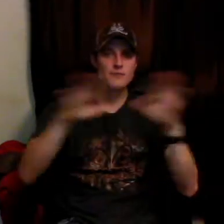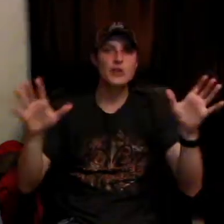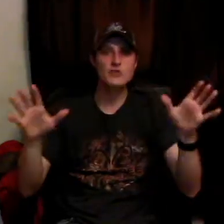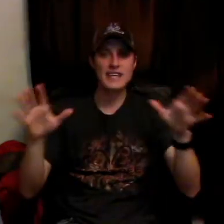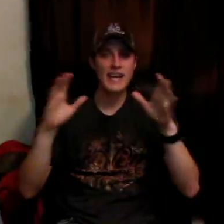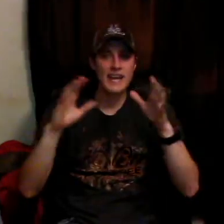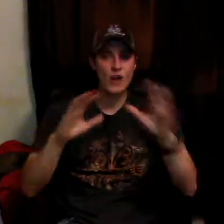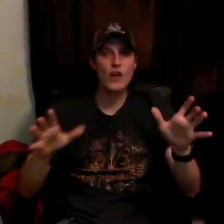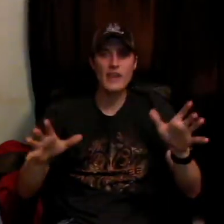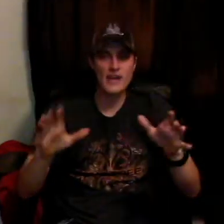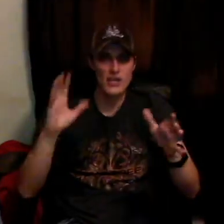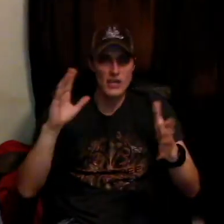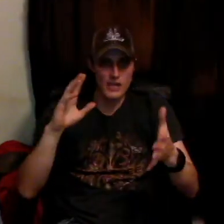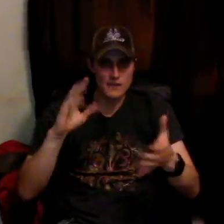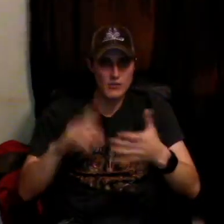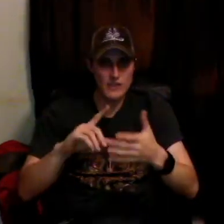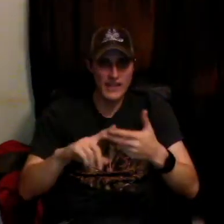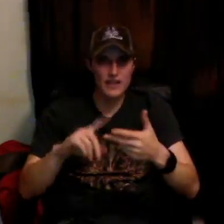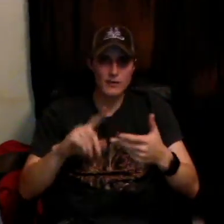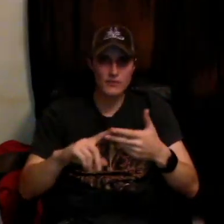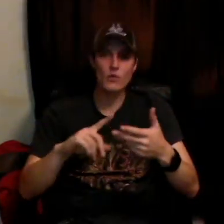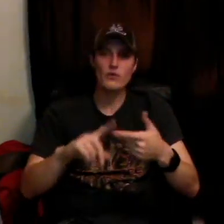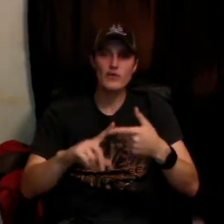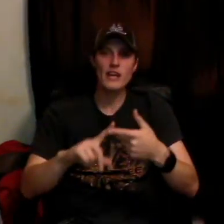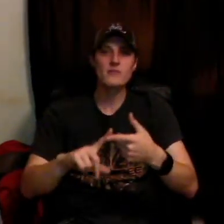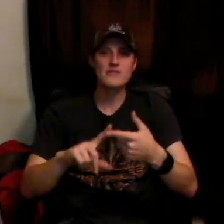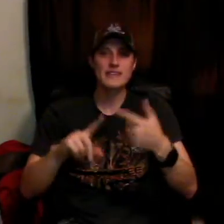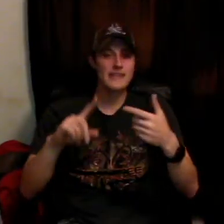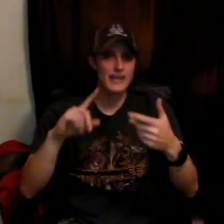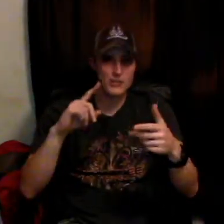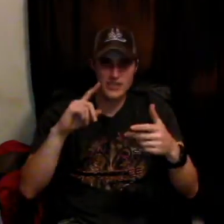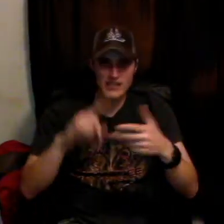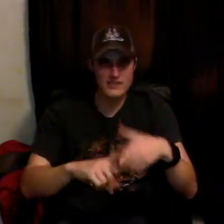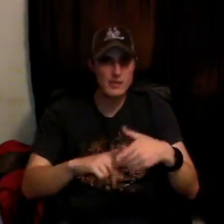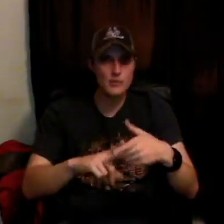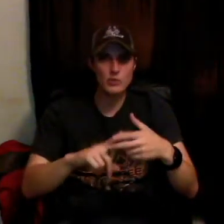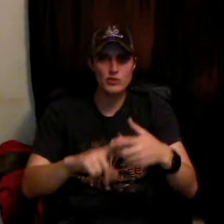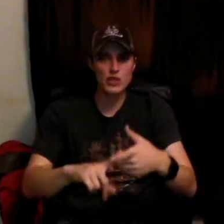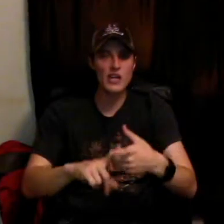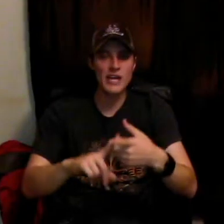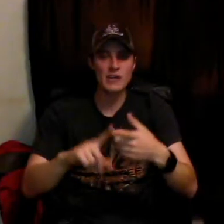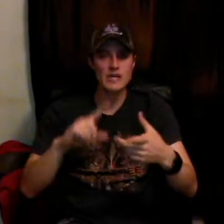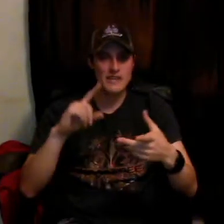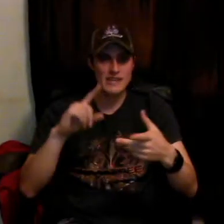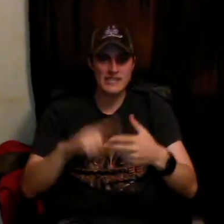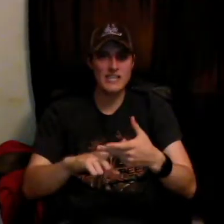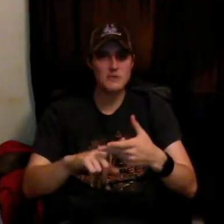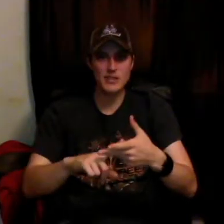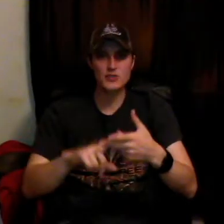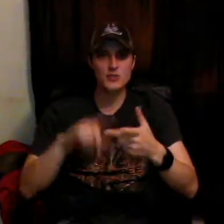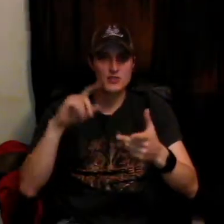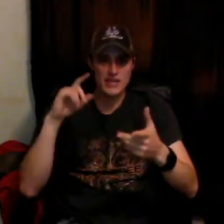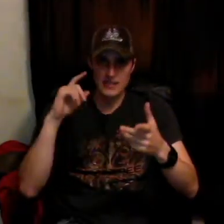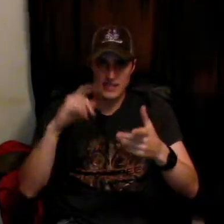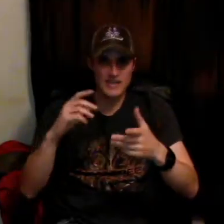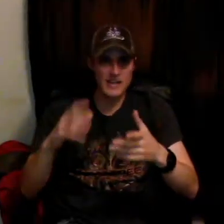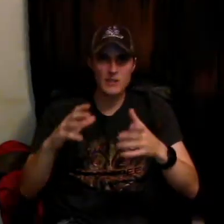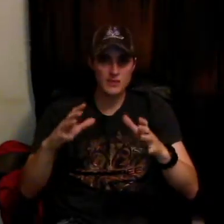field scan, all that, if you can't afford cameras like that, just get a simple trail cam that takes pictures, day and night